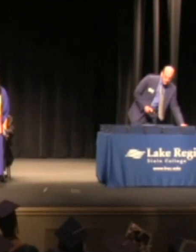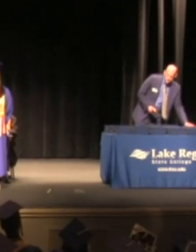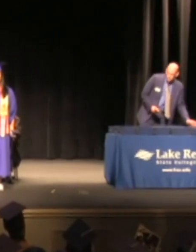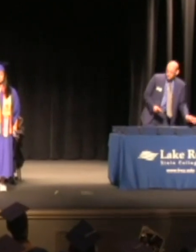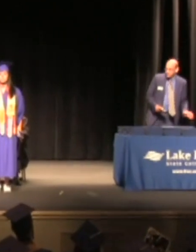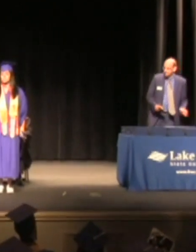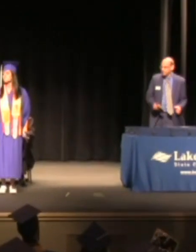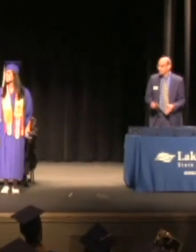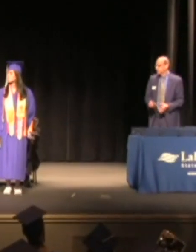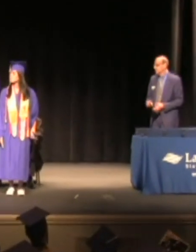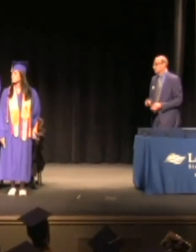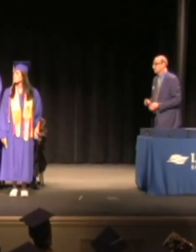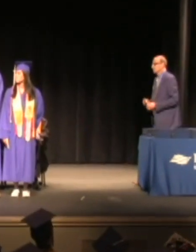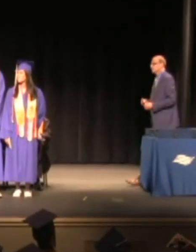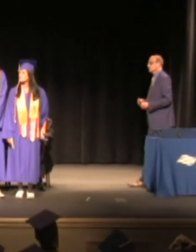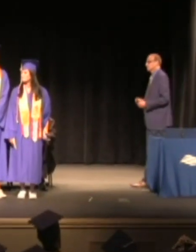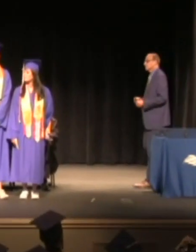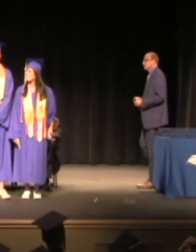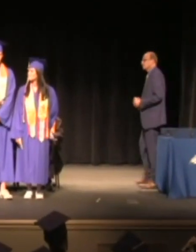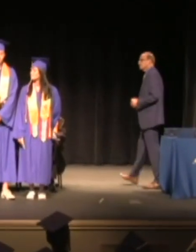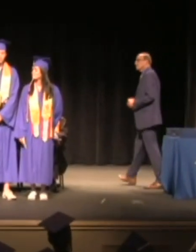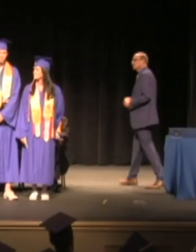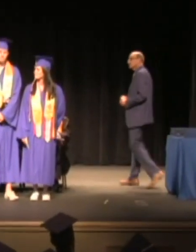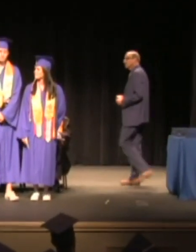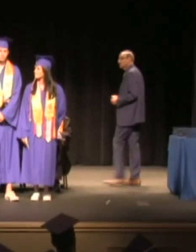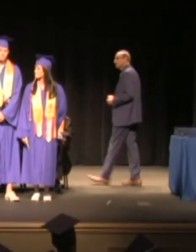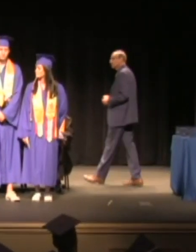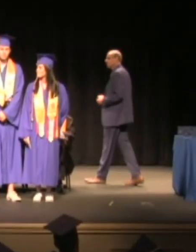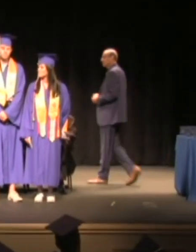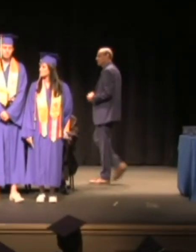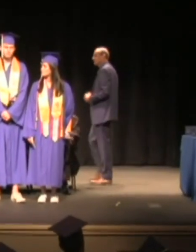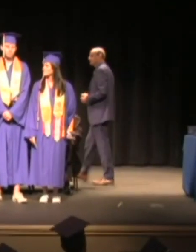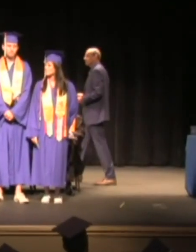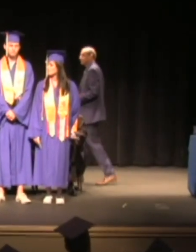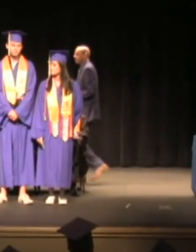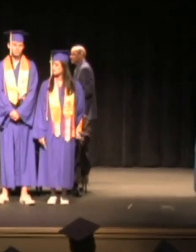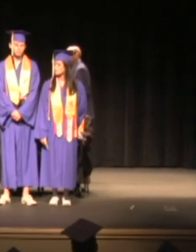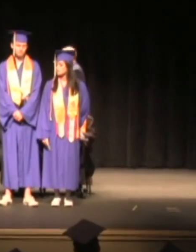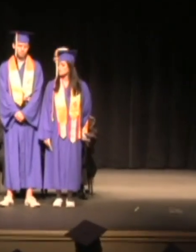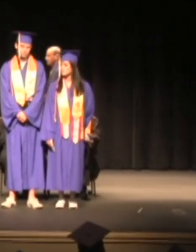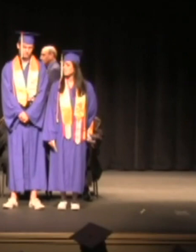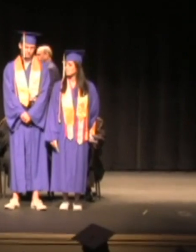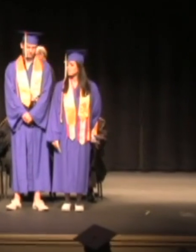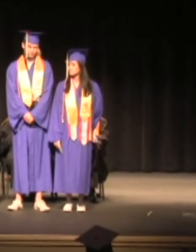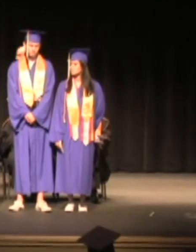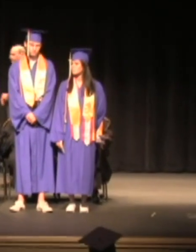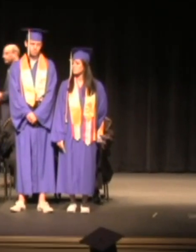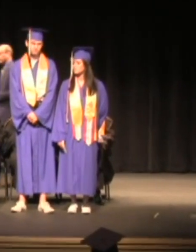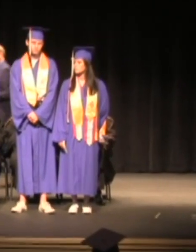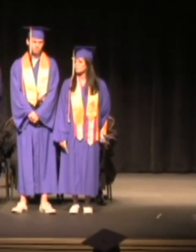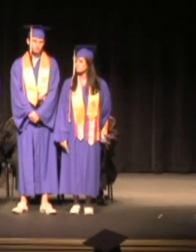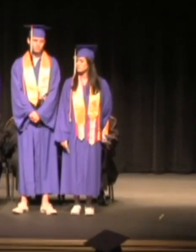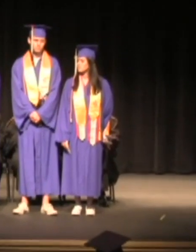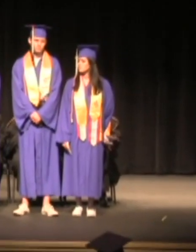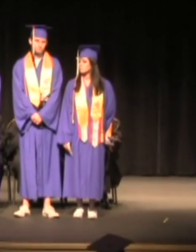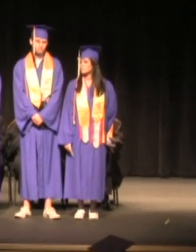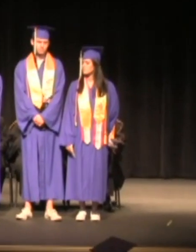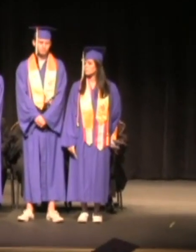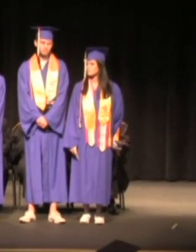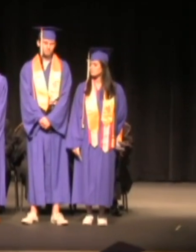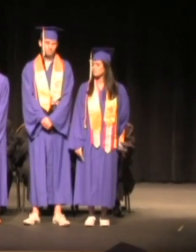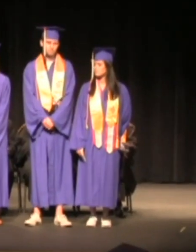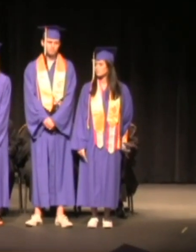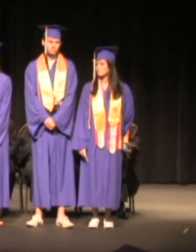bounds. As a member of LRSC Playmakers, she has worked on stage, backstage, and even in other venues